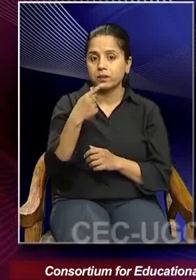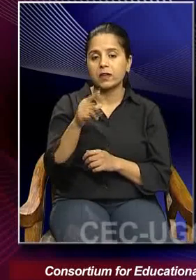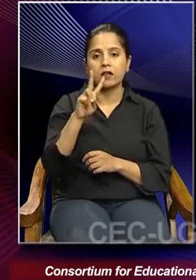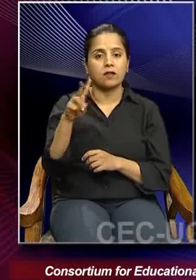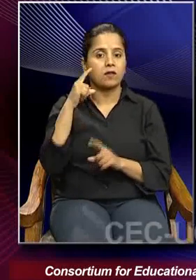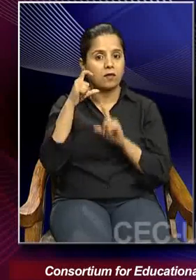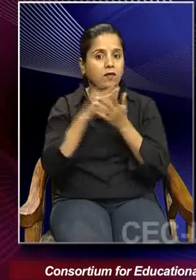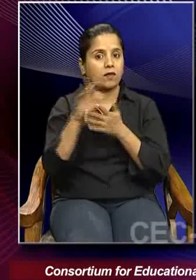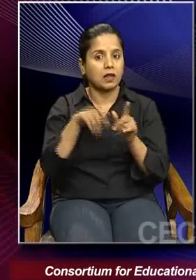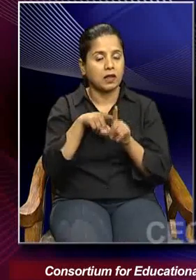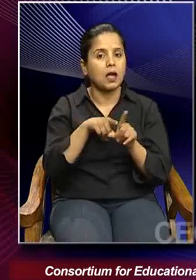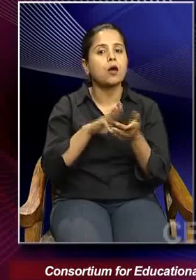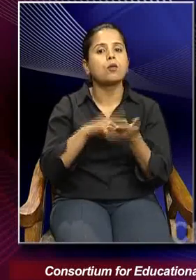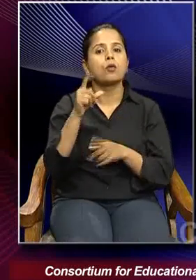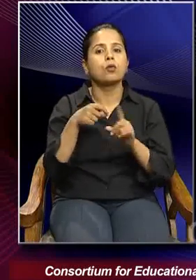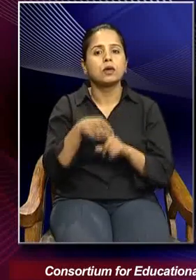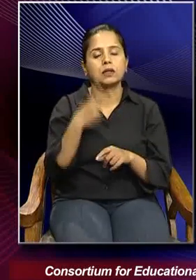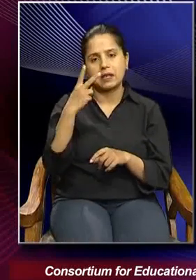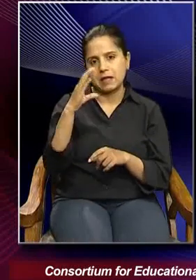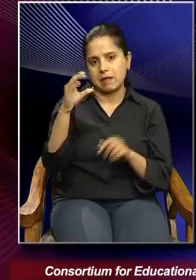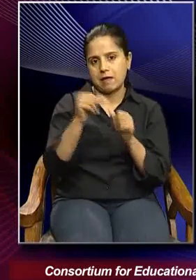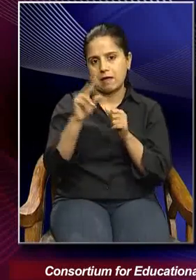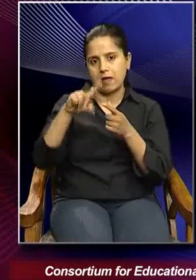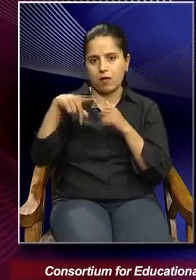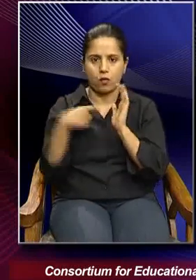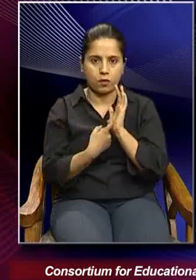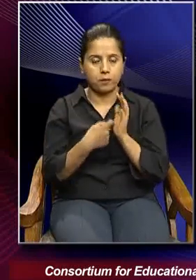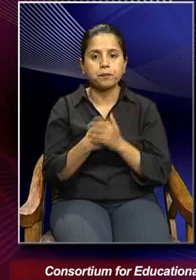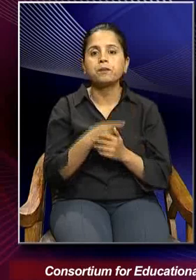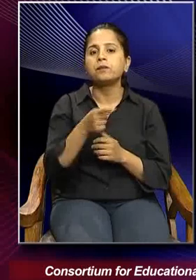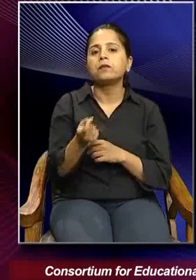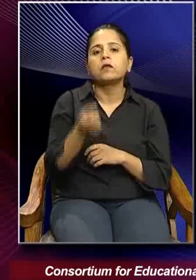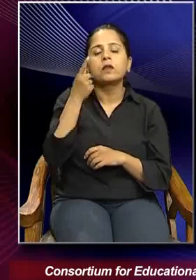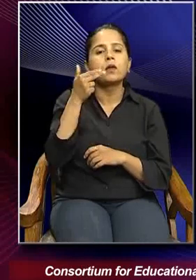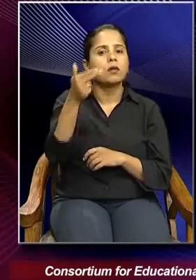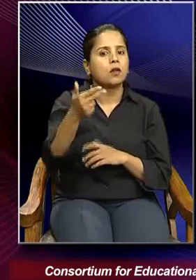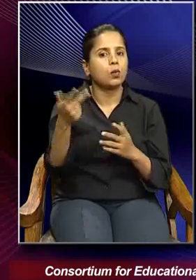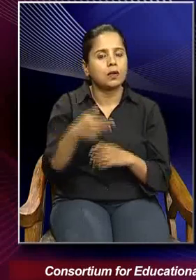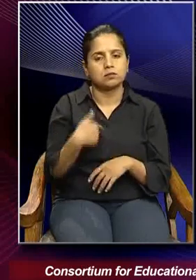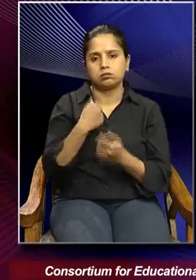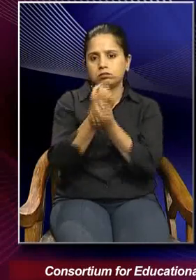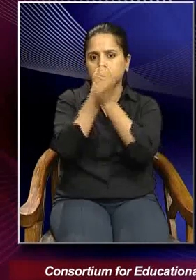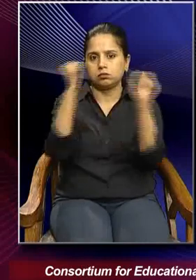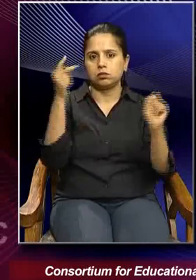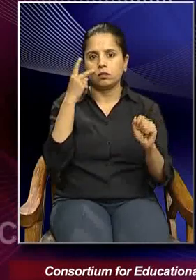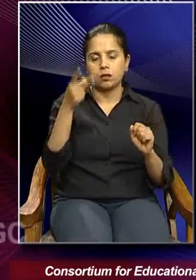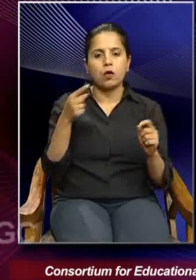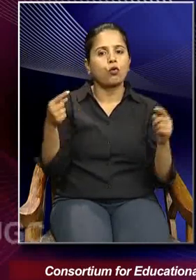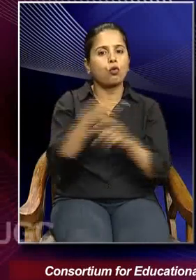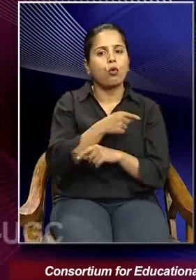Mukti is known as Kevala. This is understood as liberation from the gross